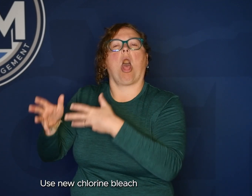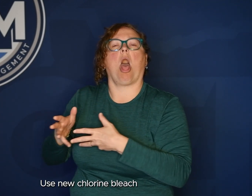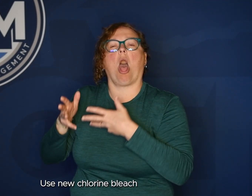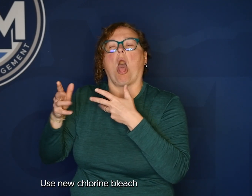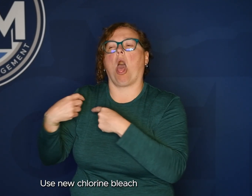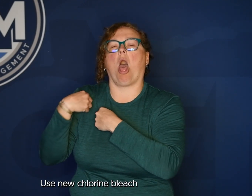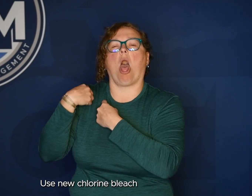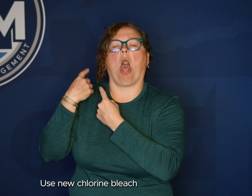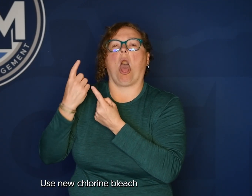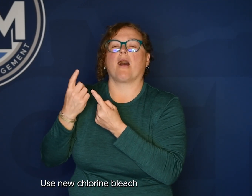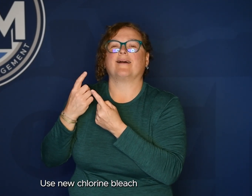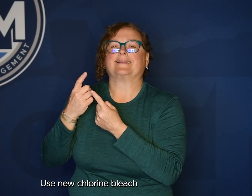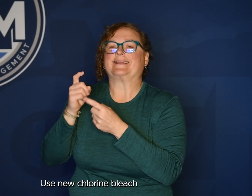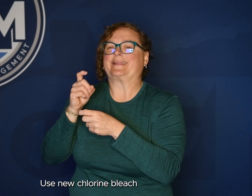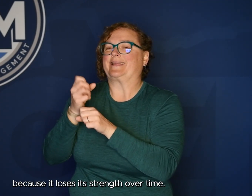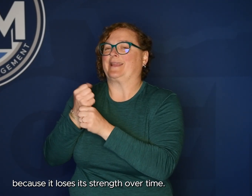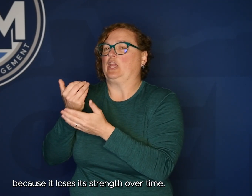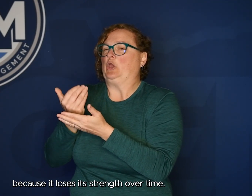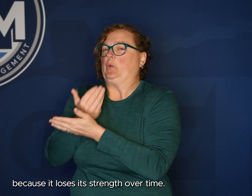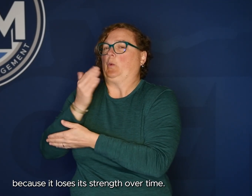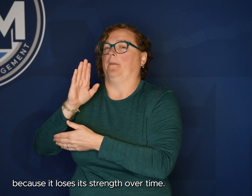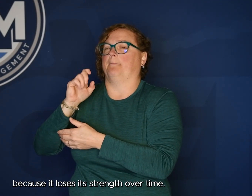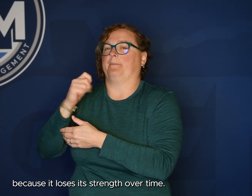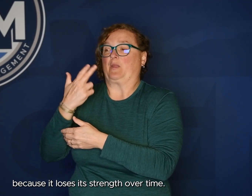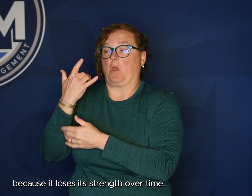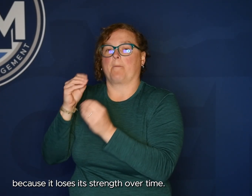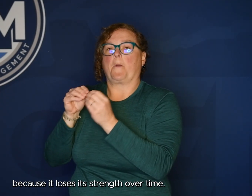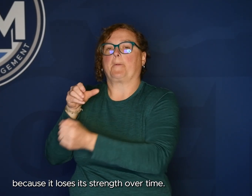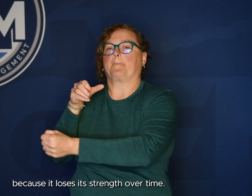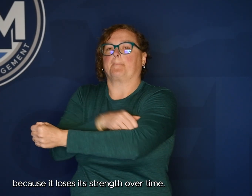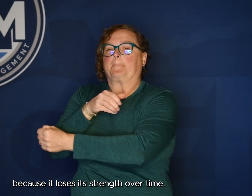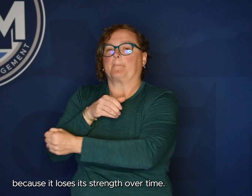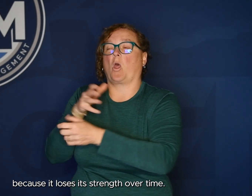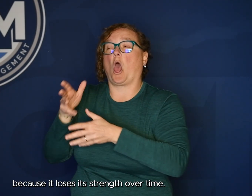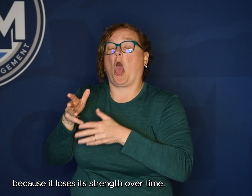Use new chlorine bleach because it loses its strength over time.